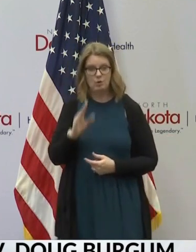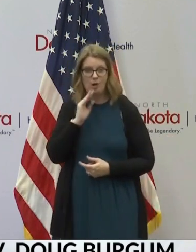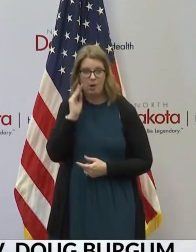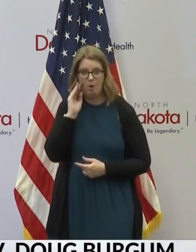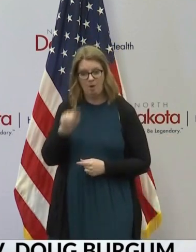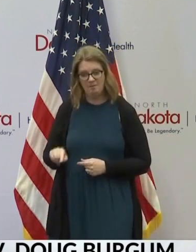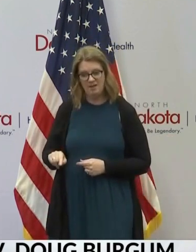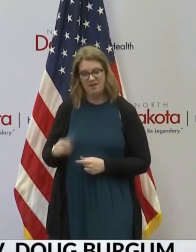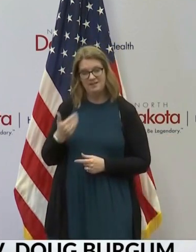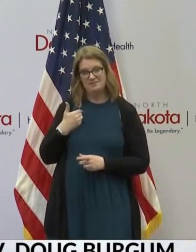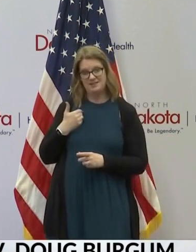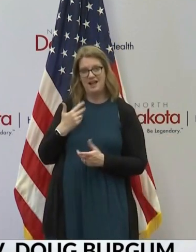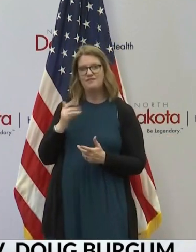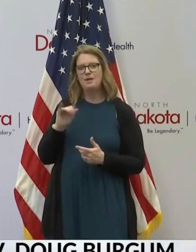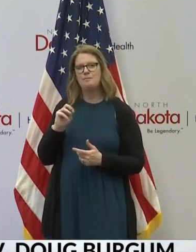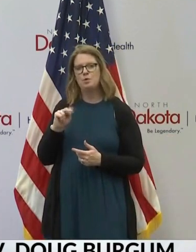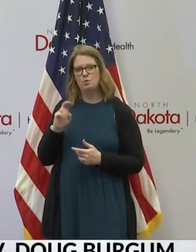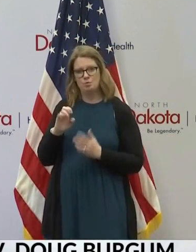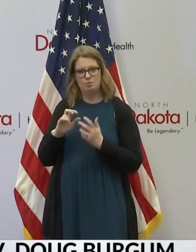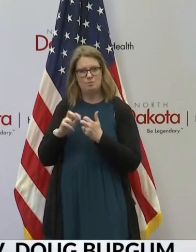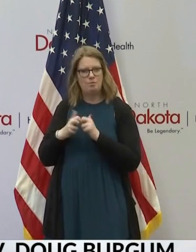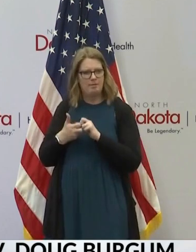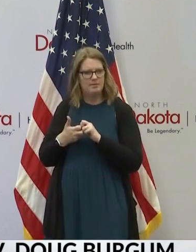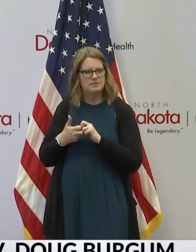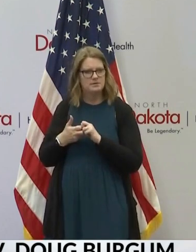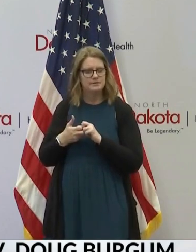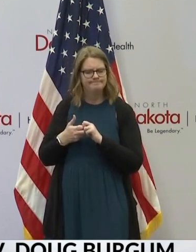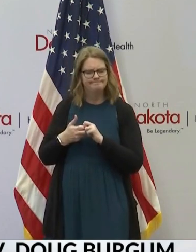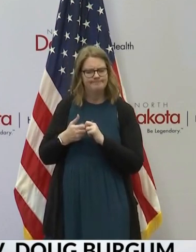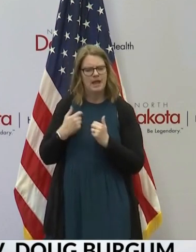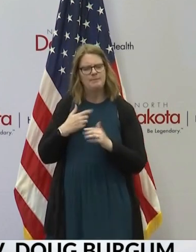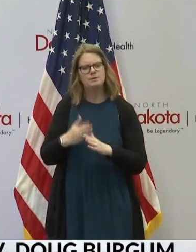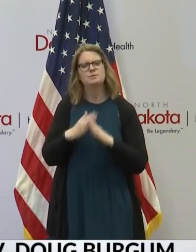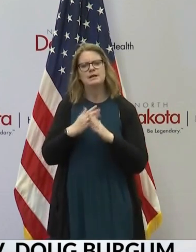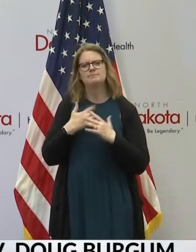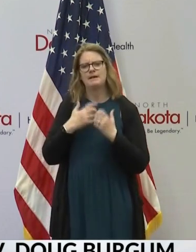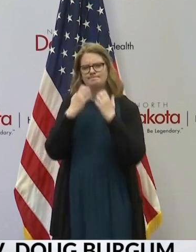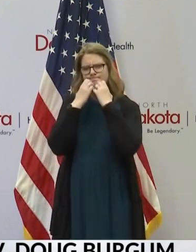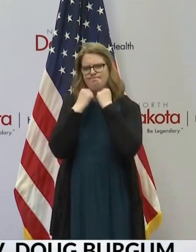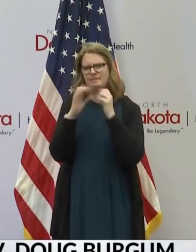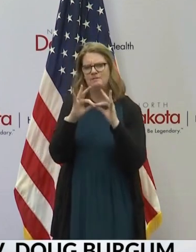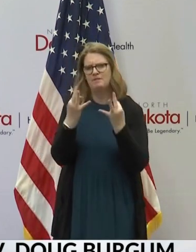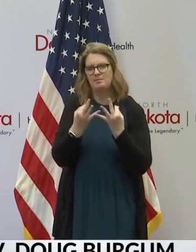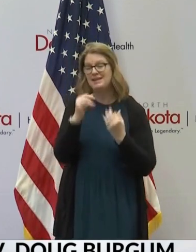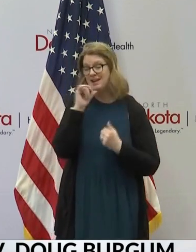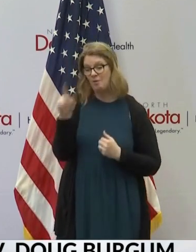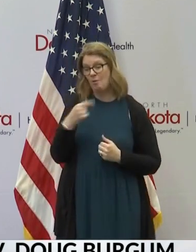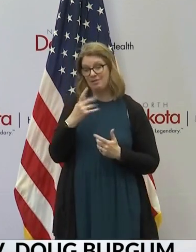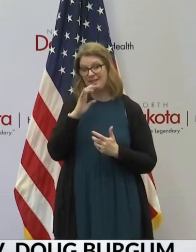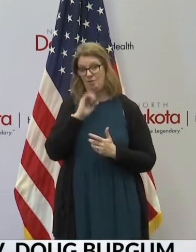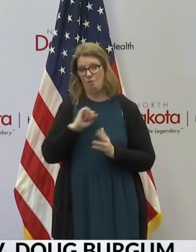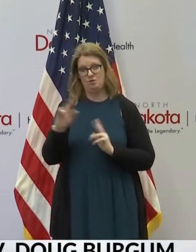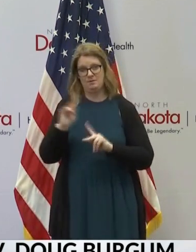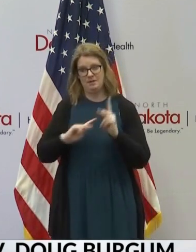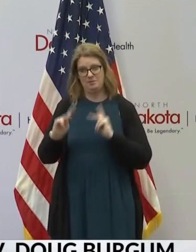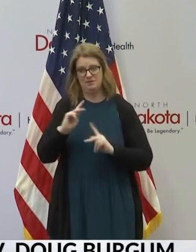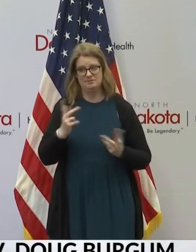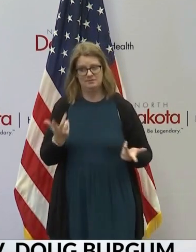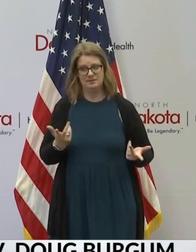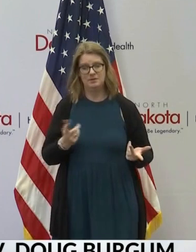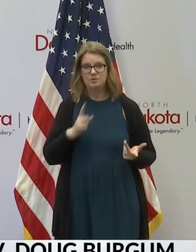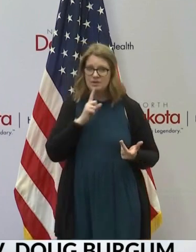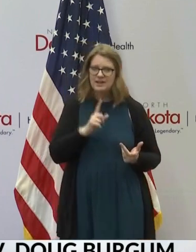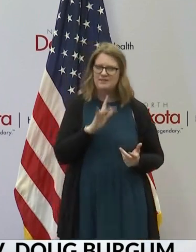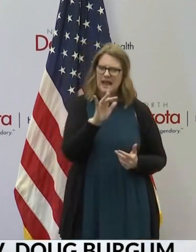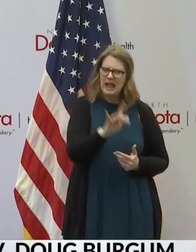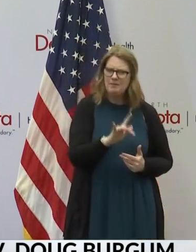deficiency, and they may have all the reasons in the world to say, I'm going to protect my loved ones, not just elderly. And so again, that's what I'm saying. We have to have the